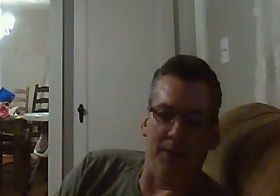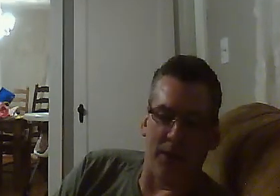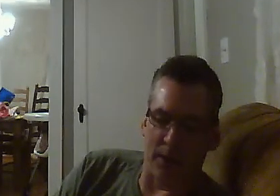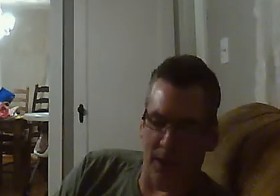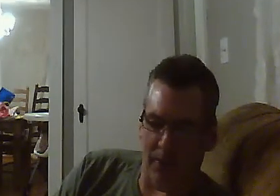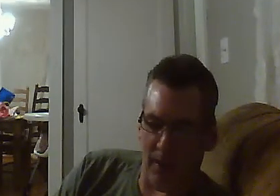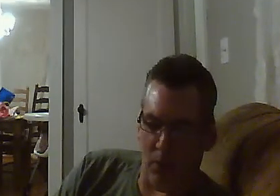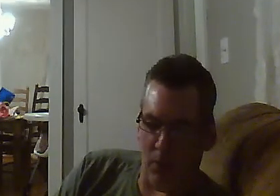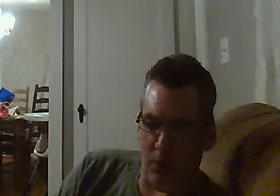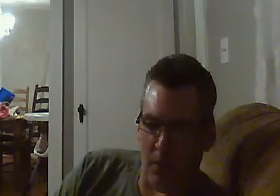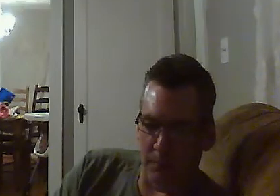in, and